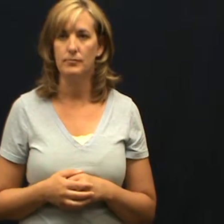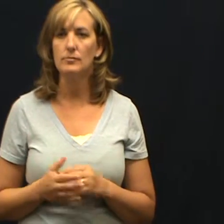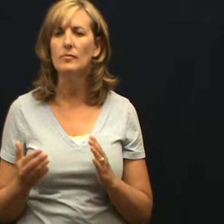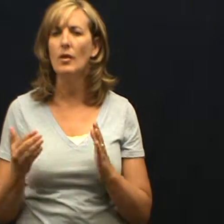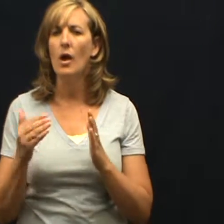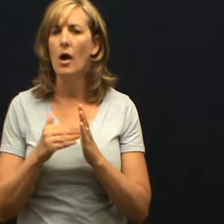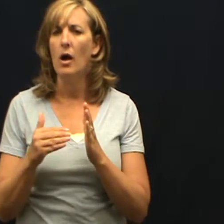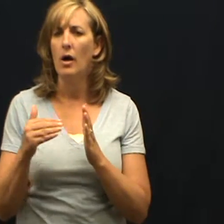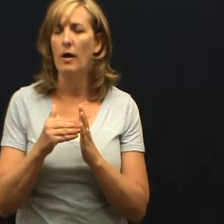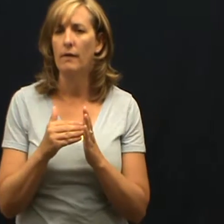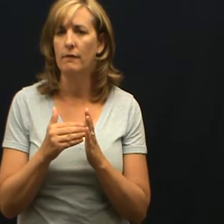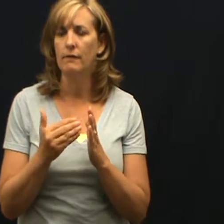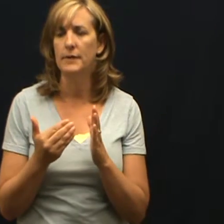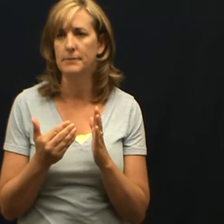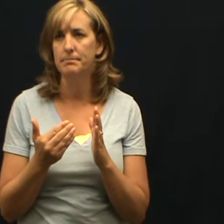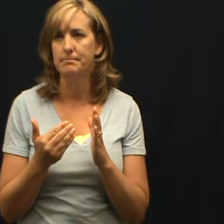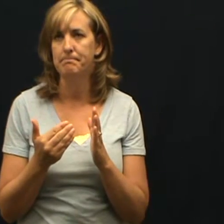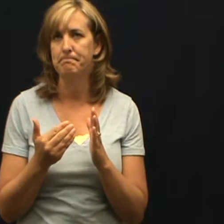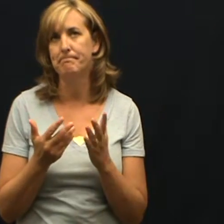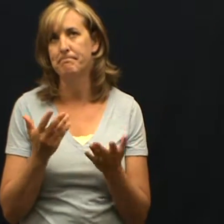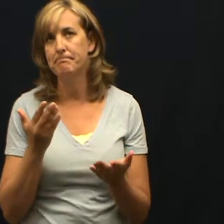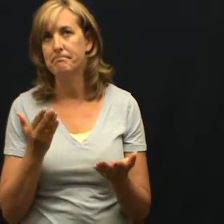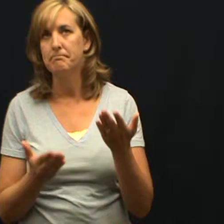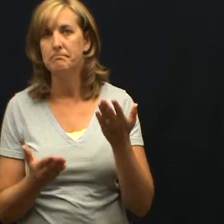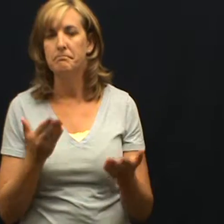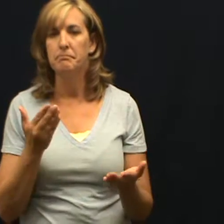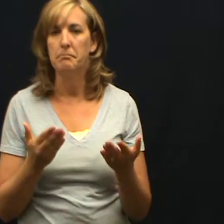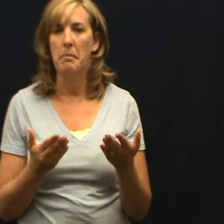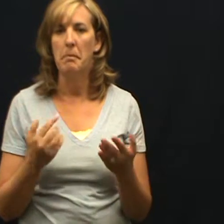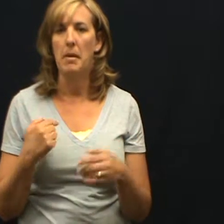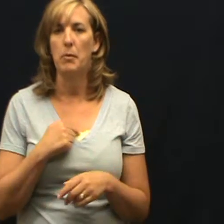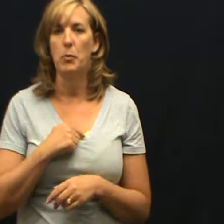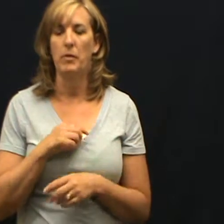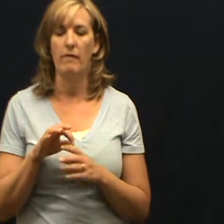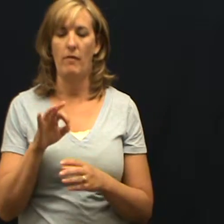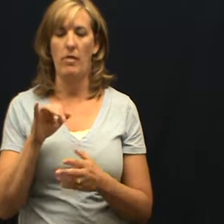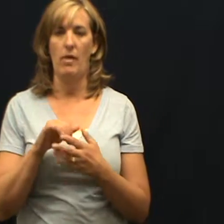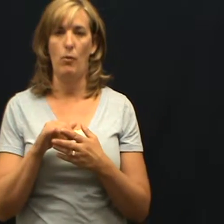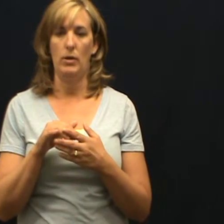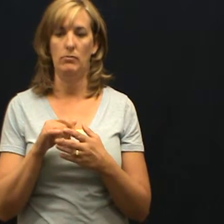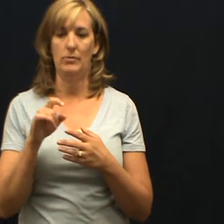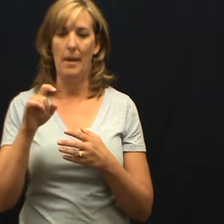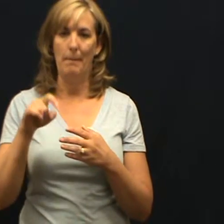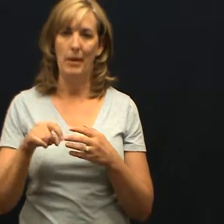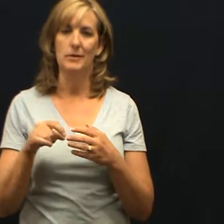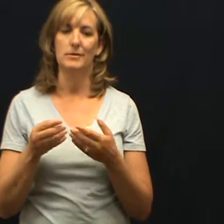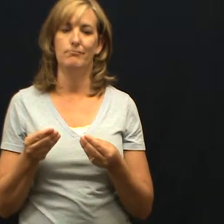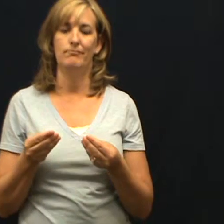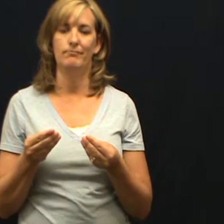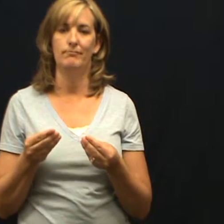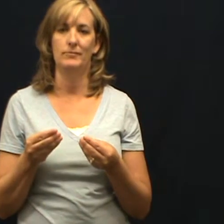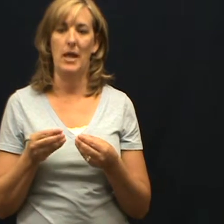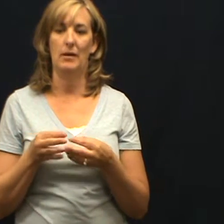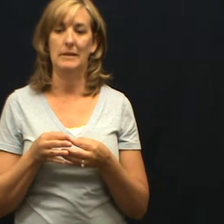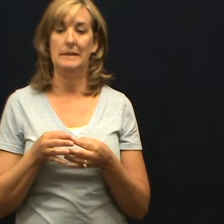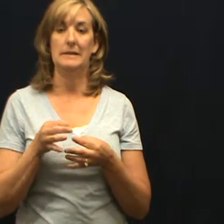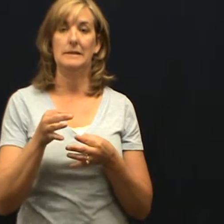Oftentimes, we might find that we have to extend credit to a customer or want to extend credit to a